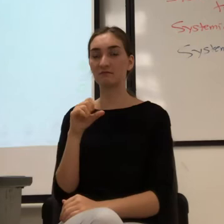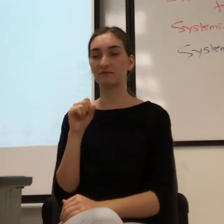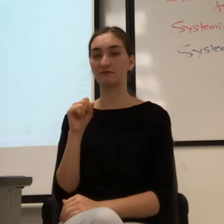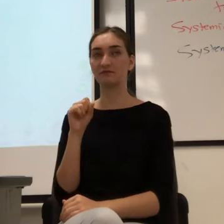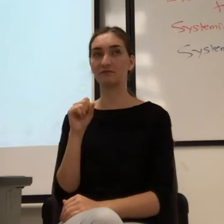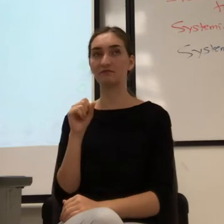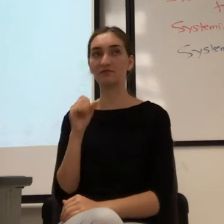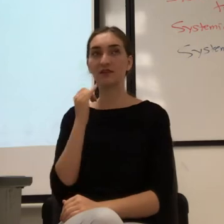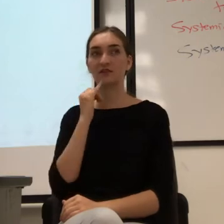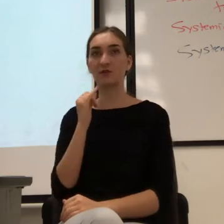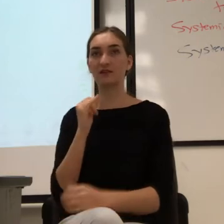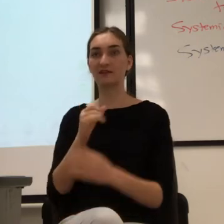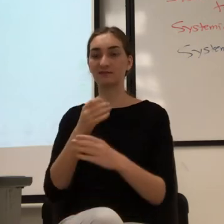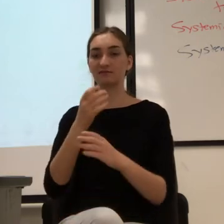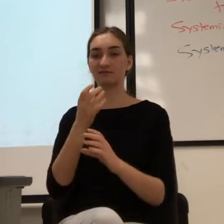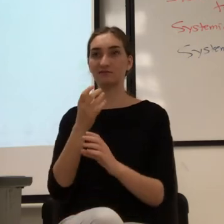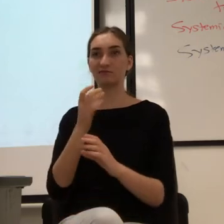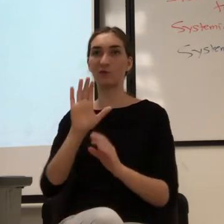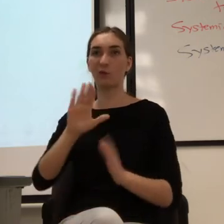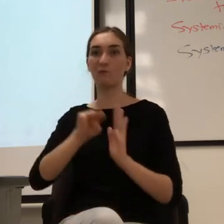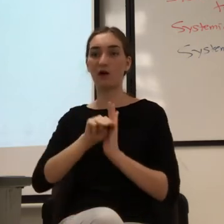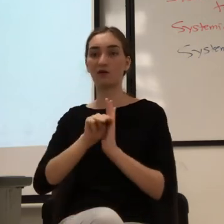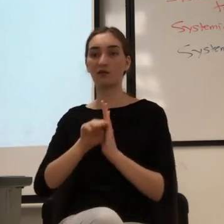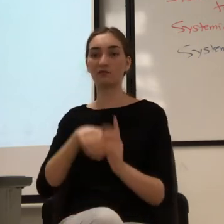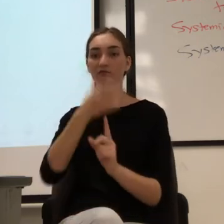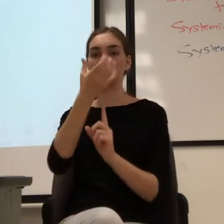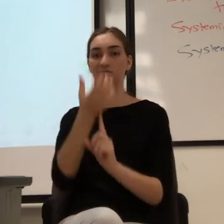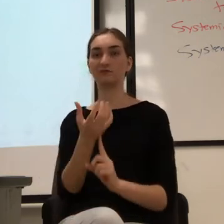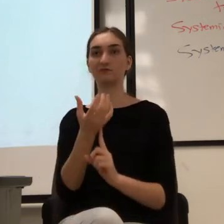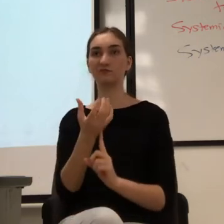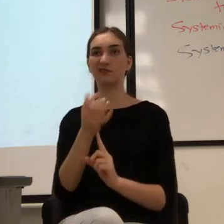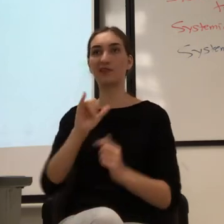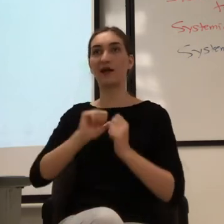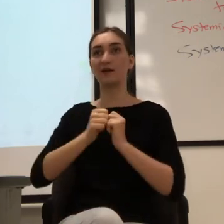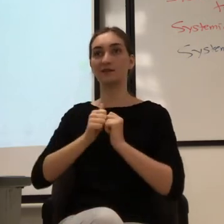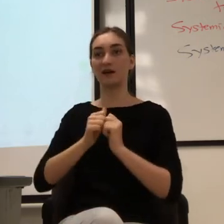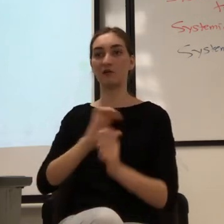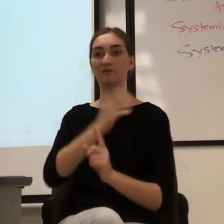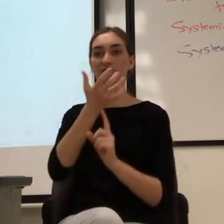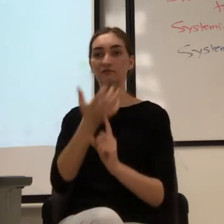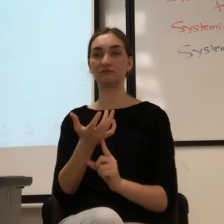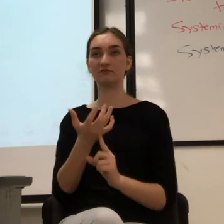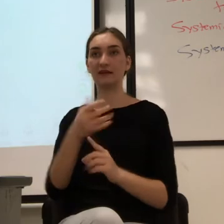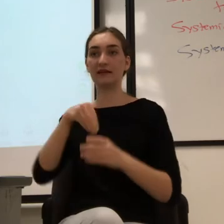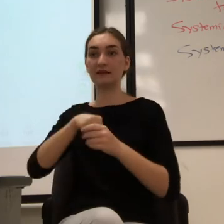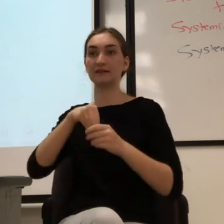but as it sits on the stand, that's how the heart sits in the chest.